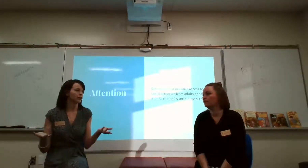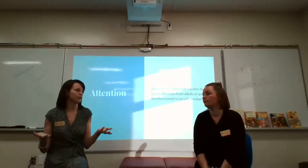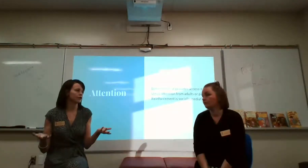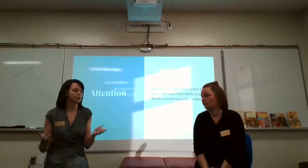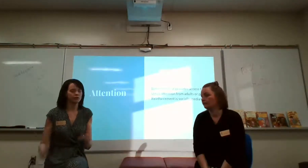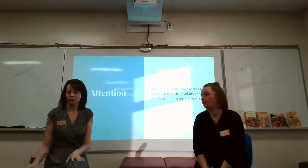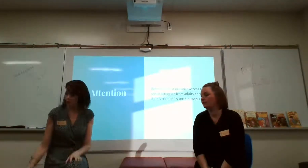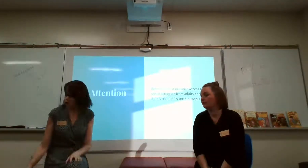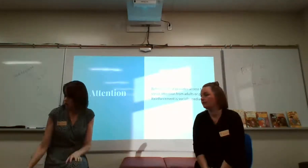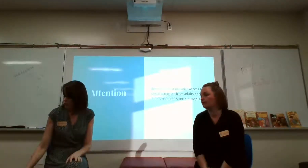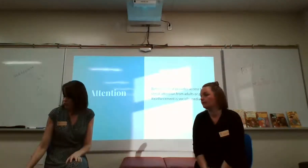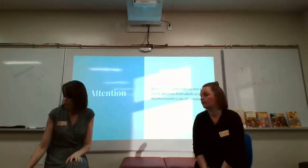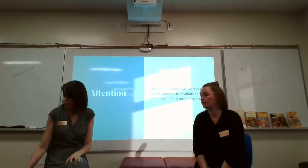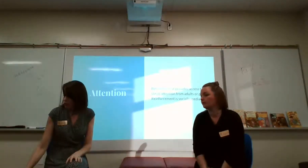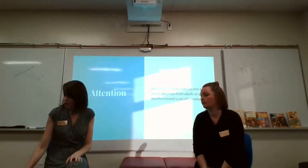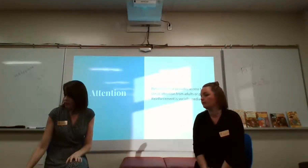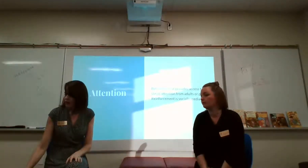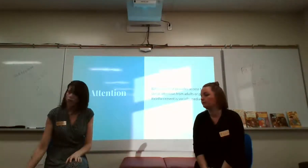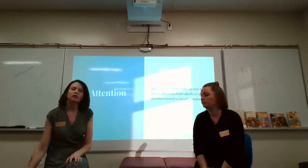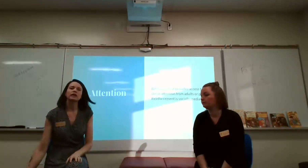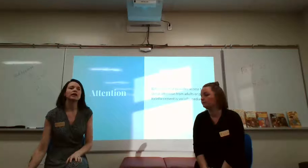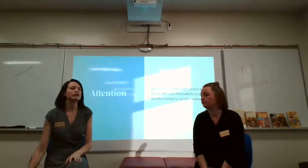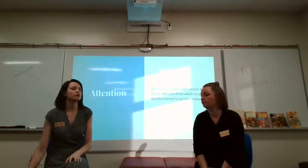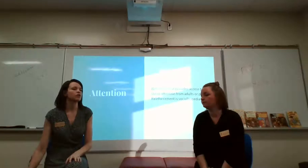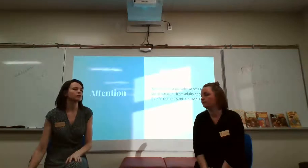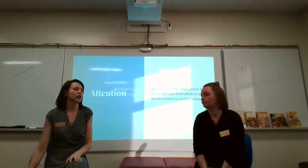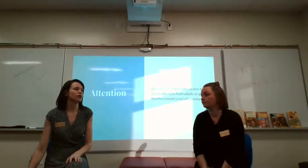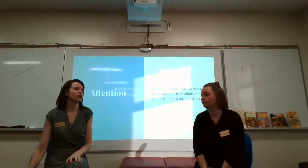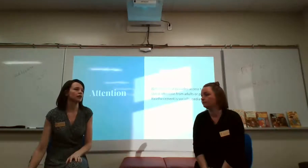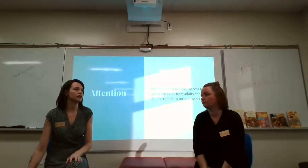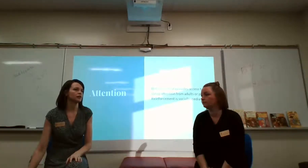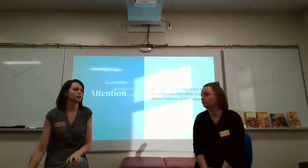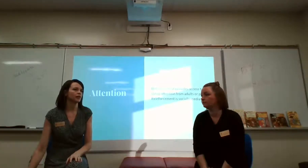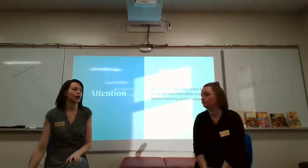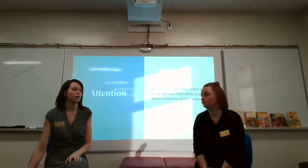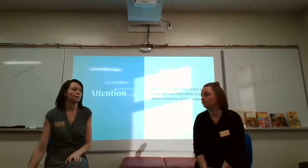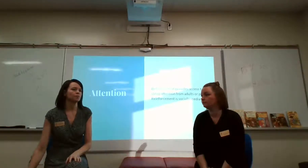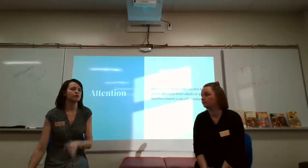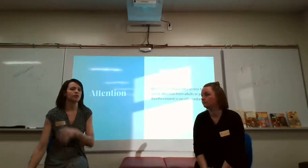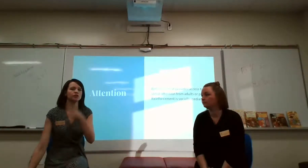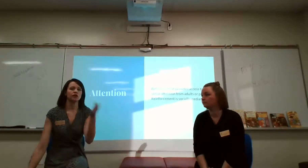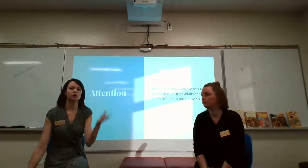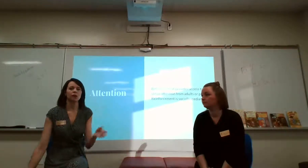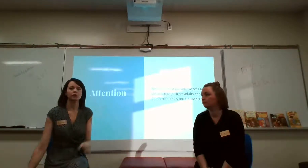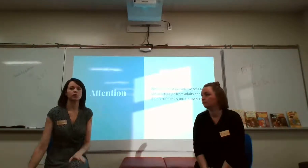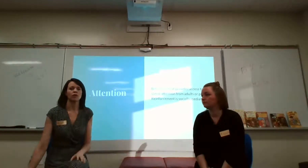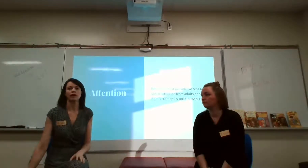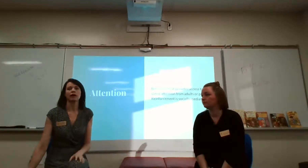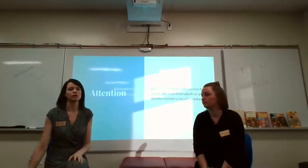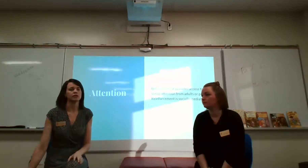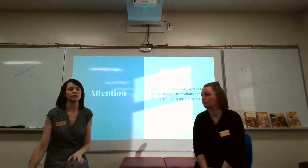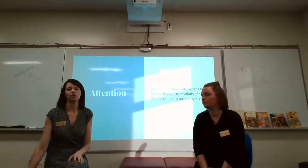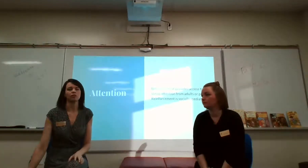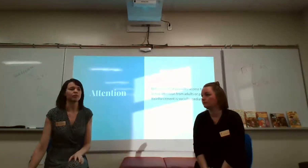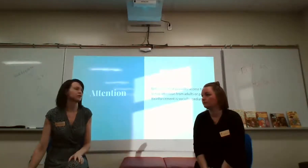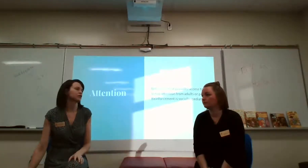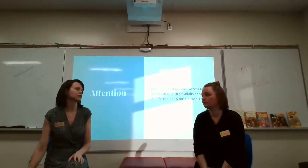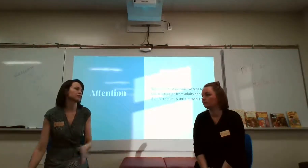of the gist of attention. And again, we as adults have lots of behaviors in our repertoire that allow us to get appropriate attention from